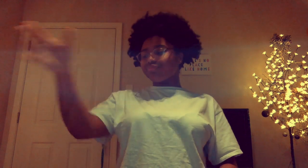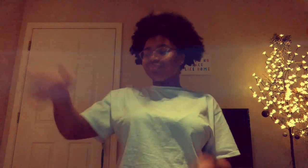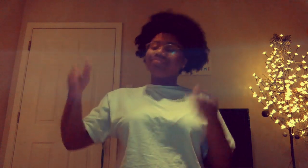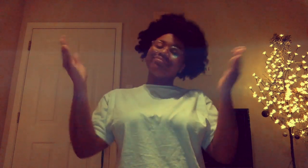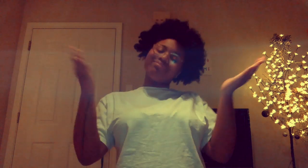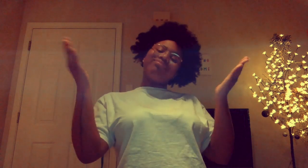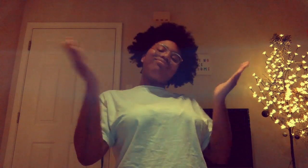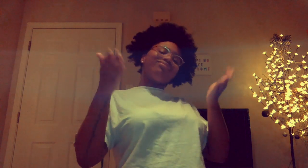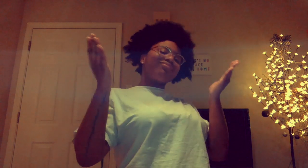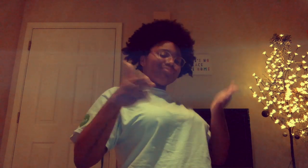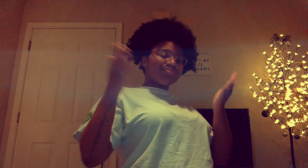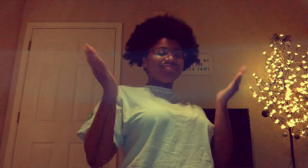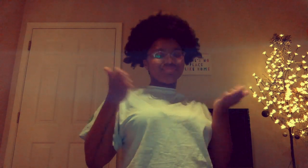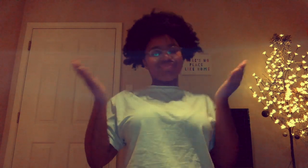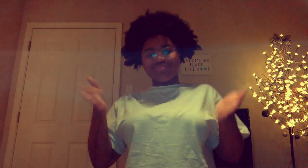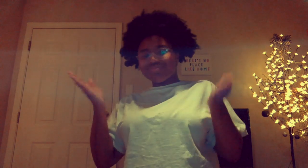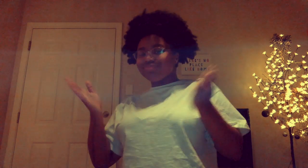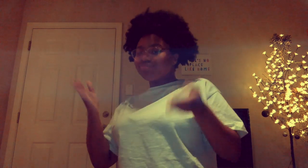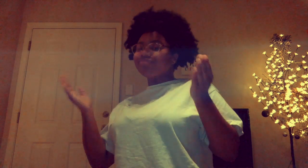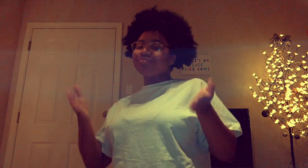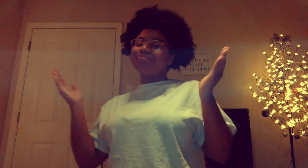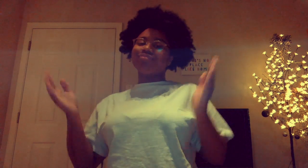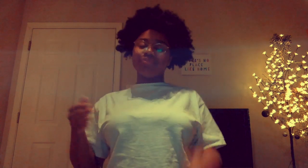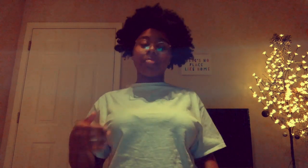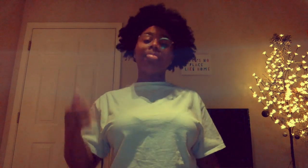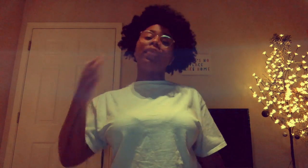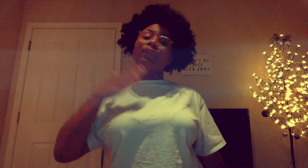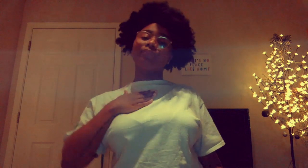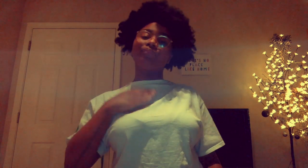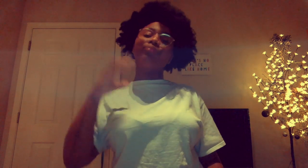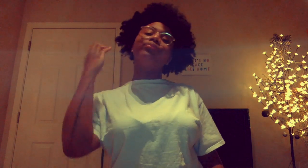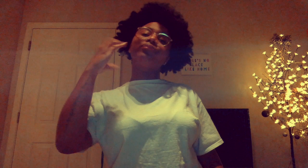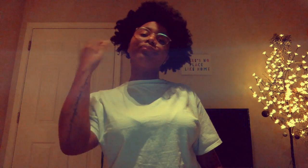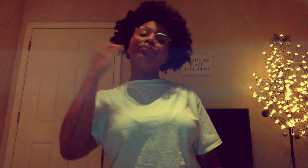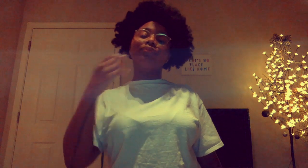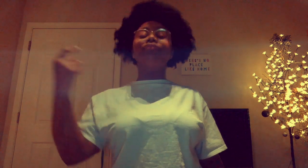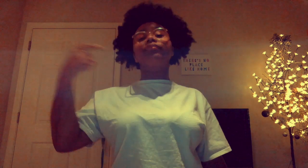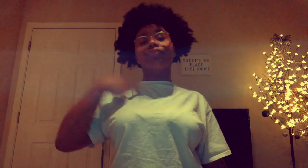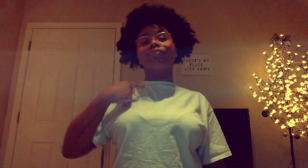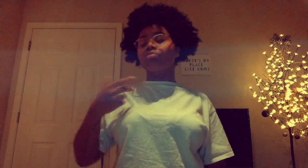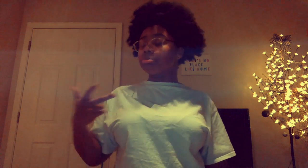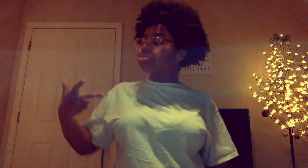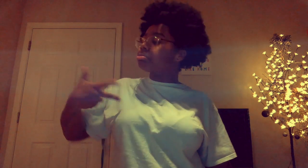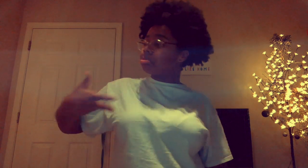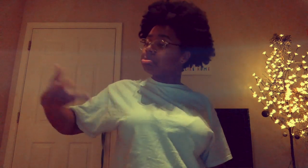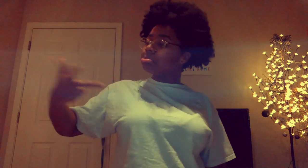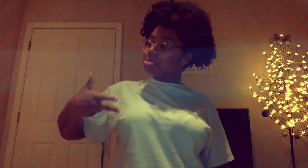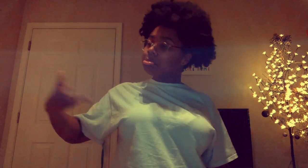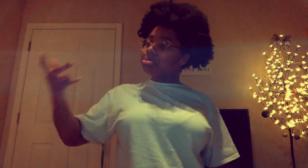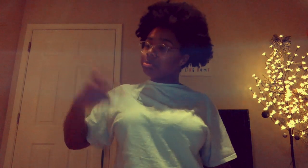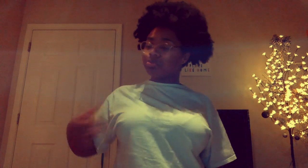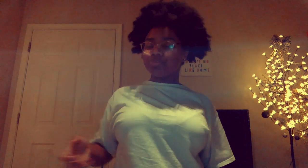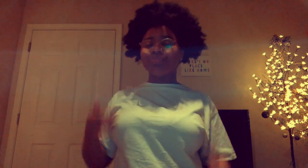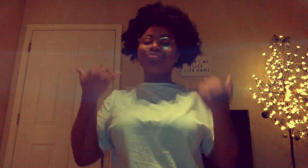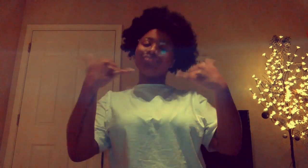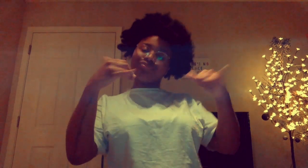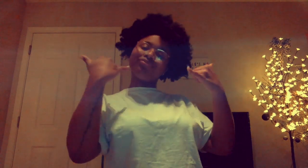My grandpa, he was chatting it up. My cousins, us, all three of us, we